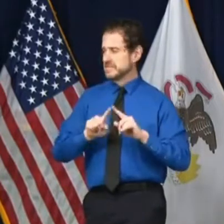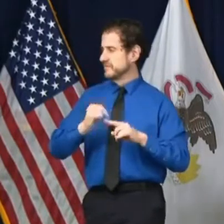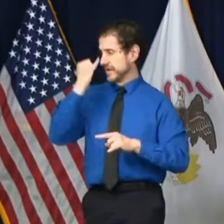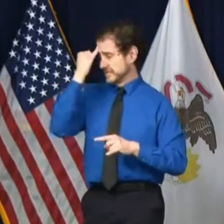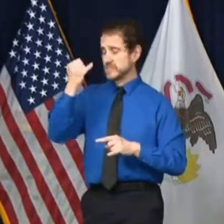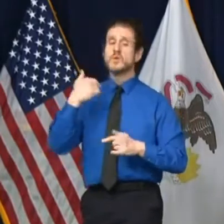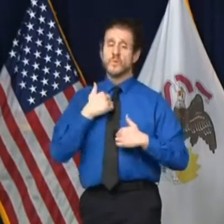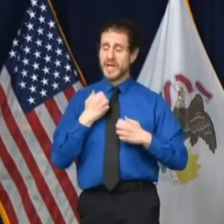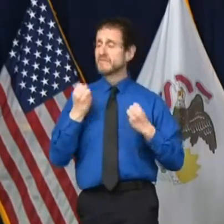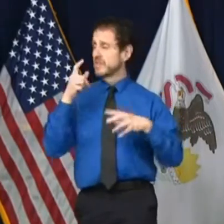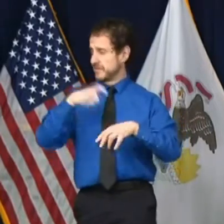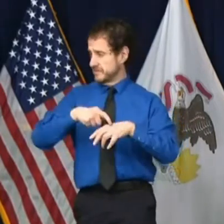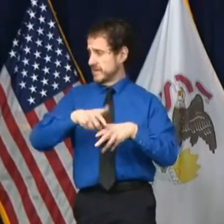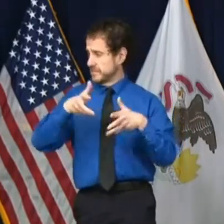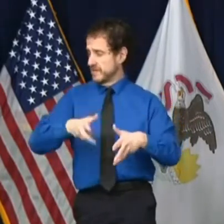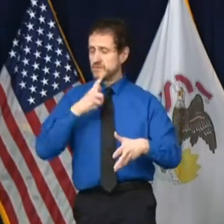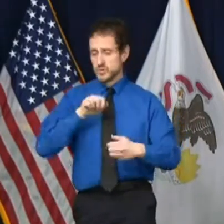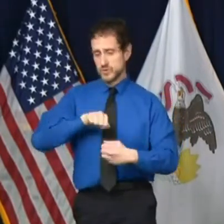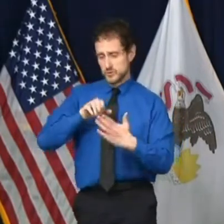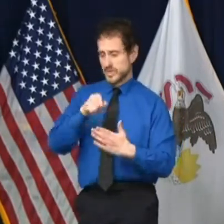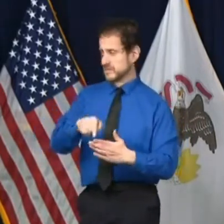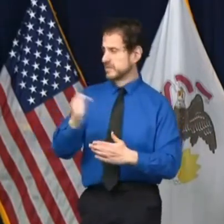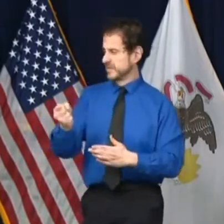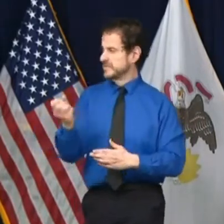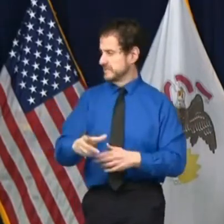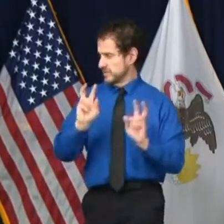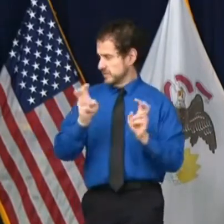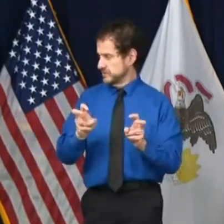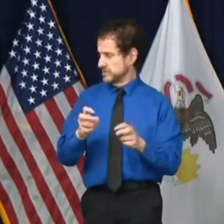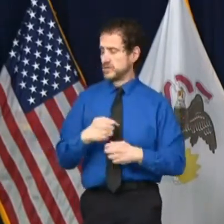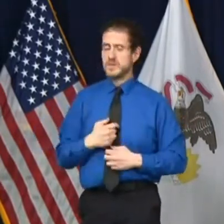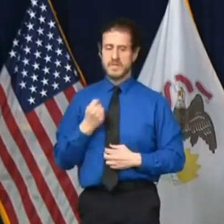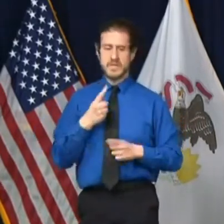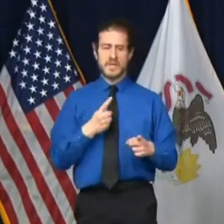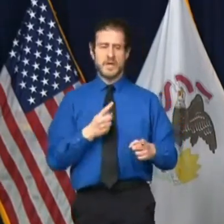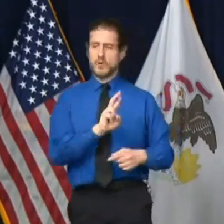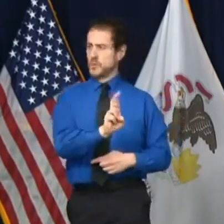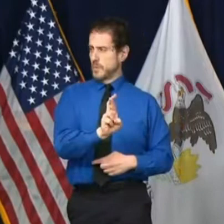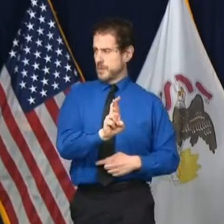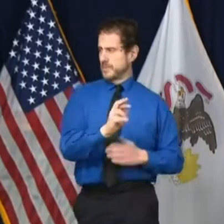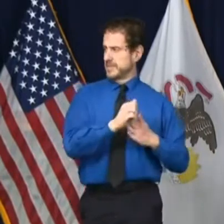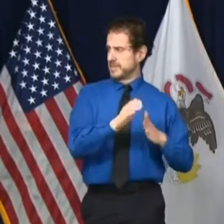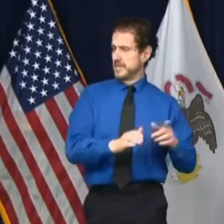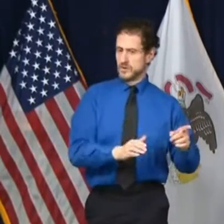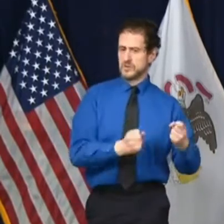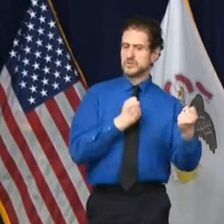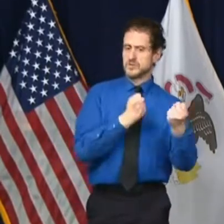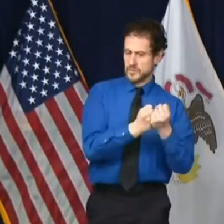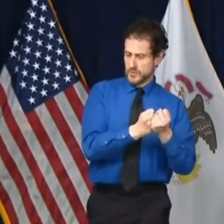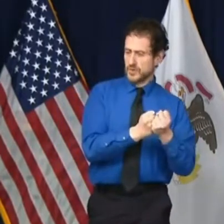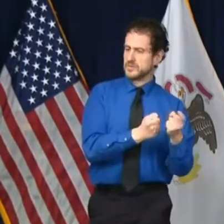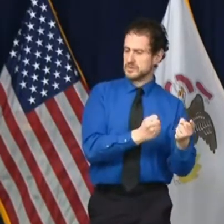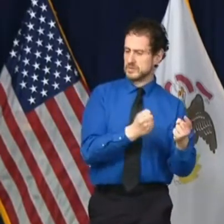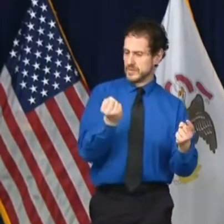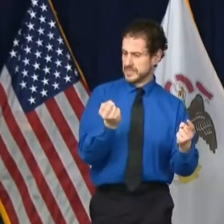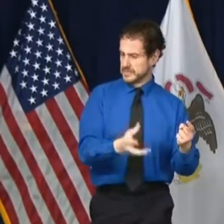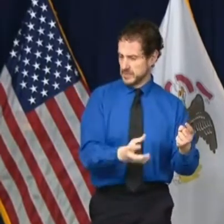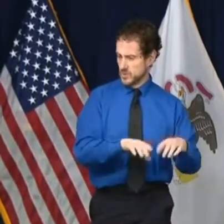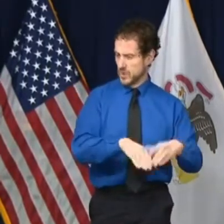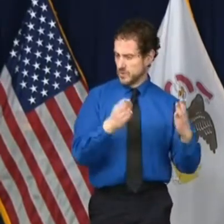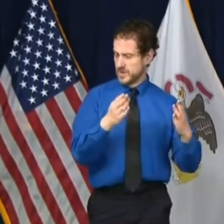with which to address something like that. And as I understand it, the Republican leaders are in favor. At least I'm aware that